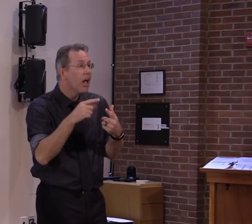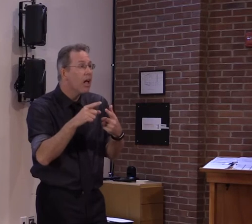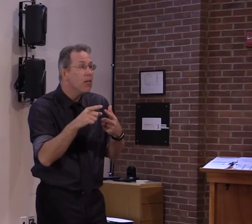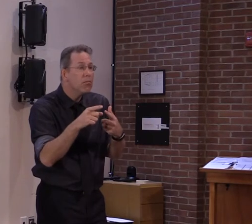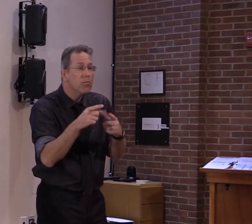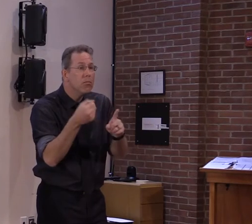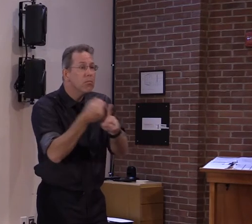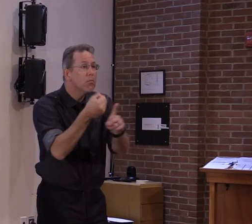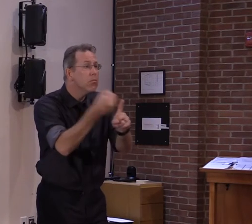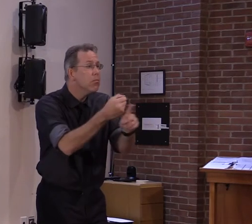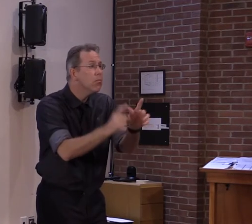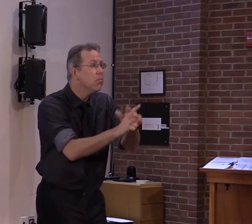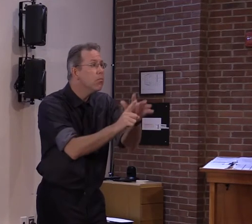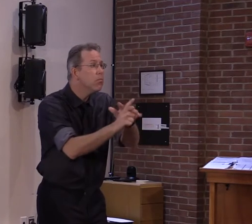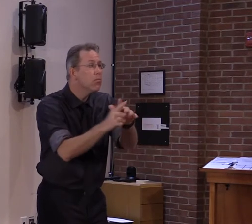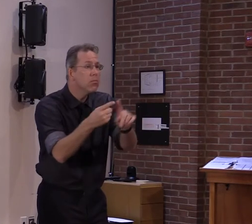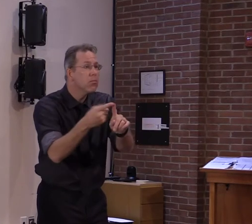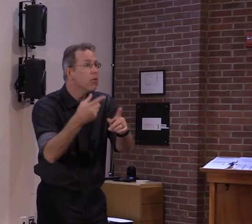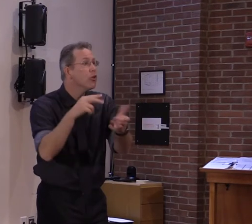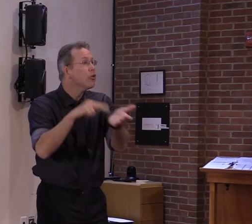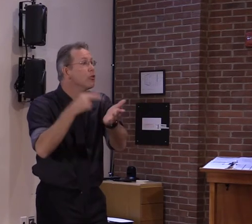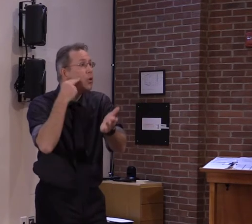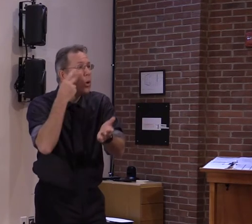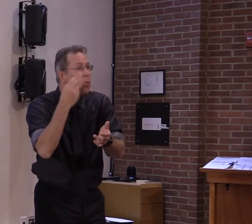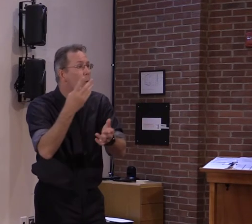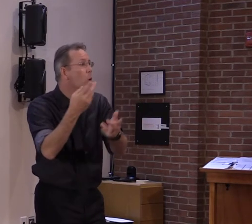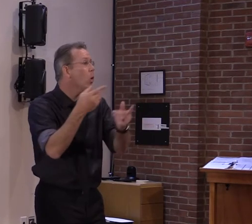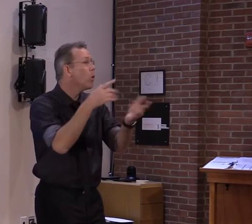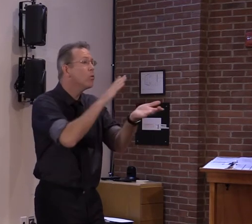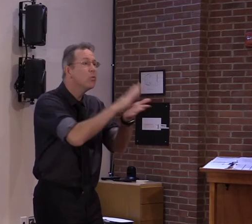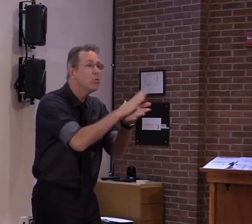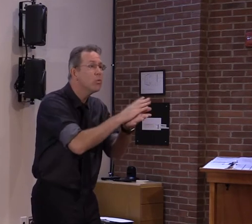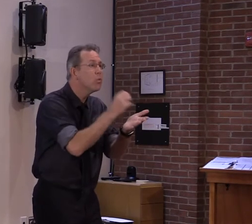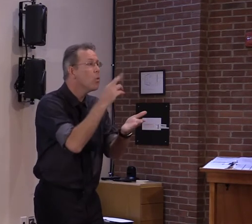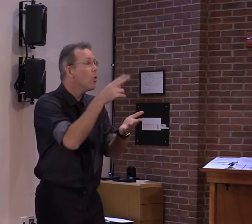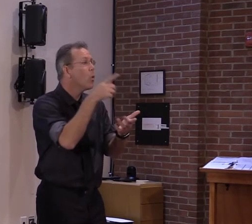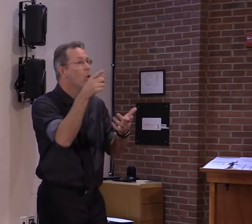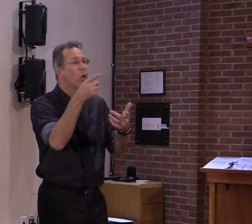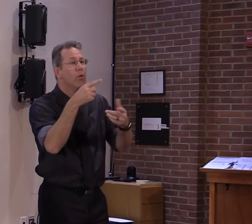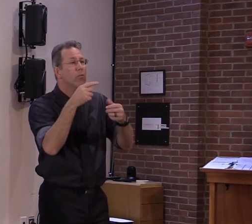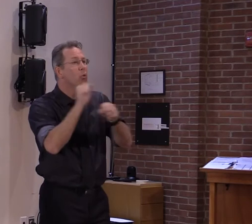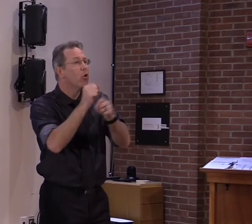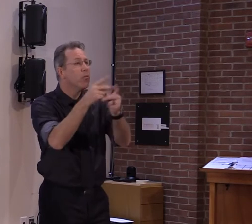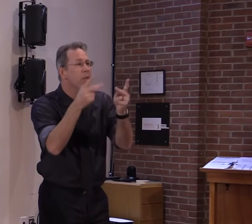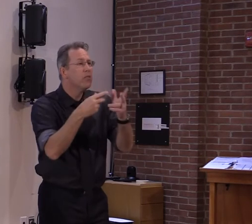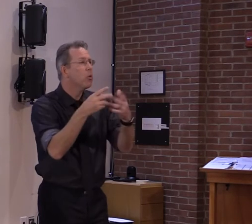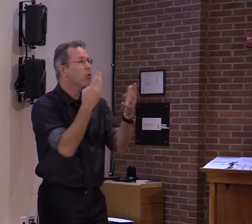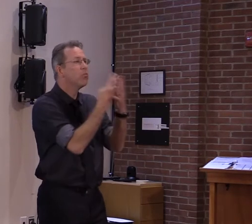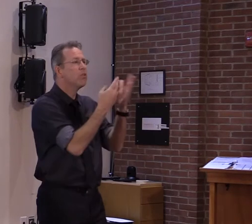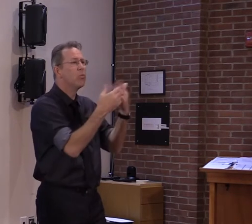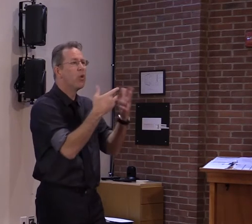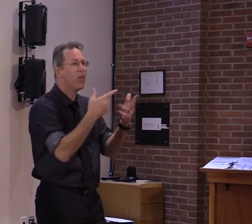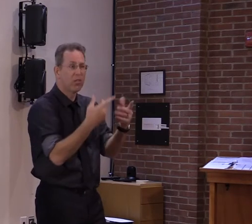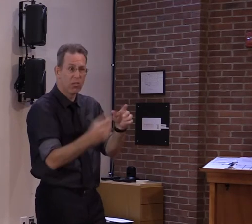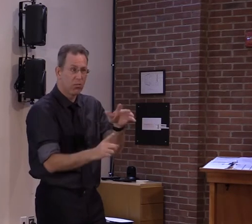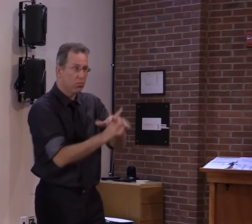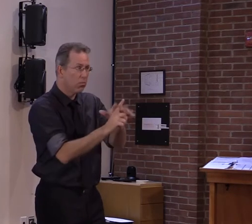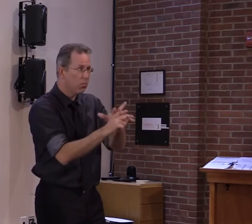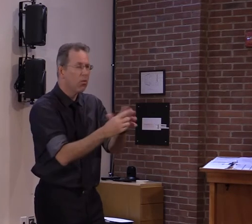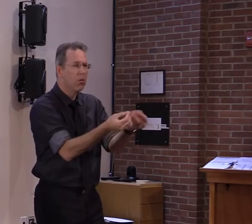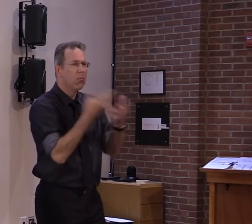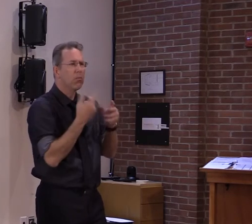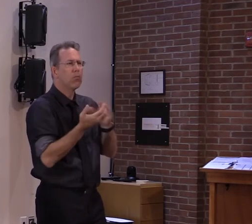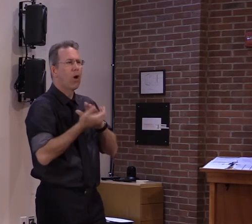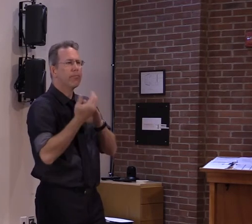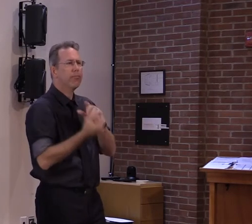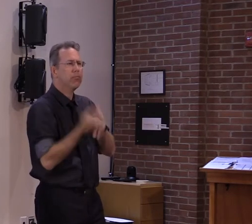care facilities or other facilities that are around the state. The provider network